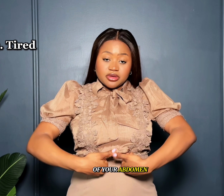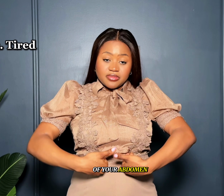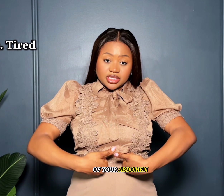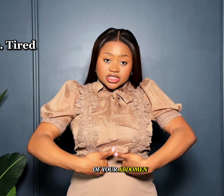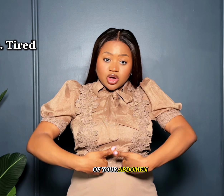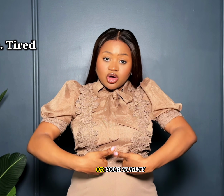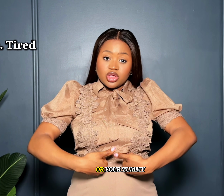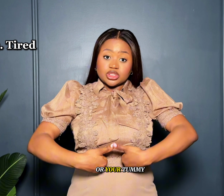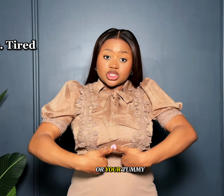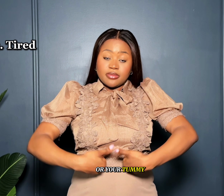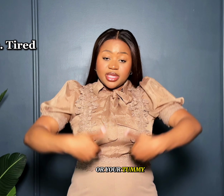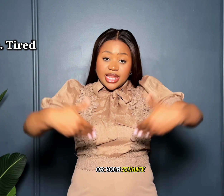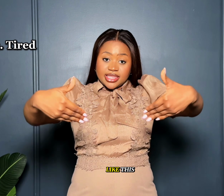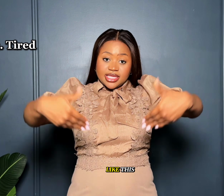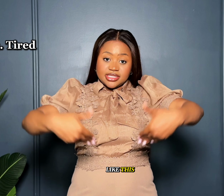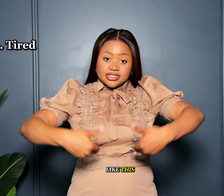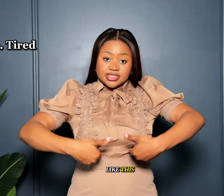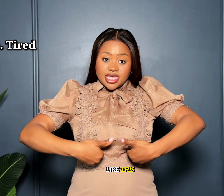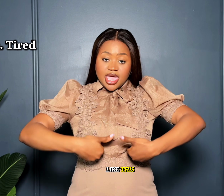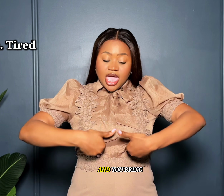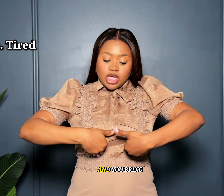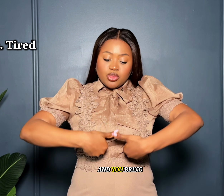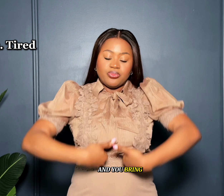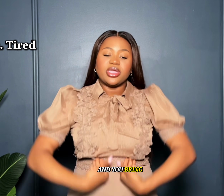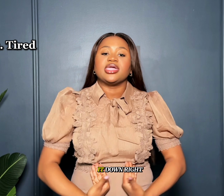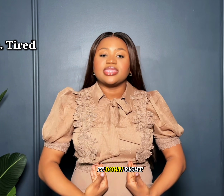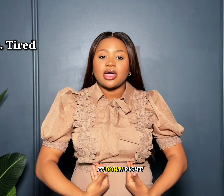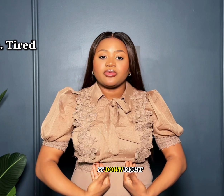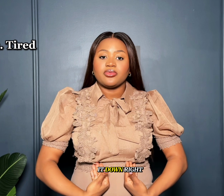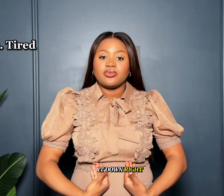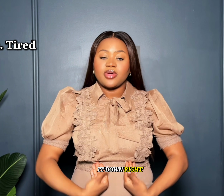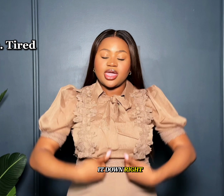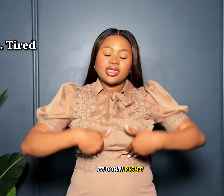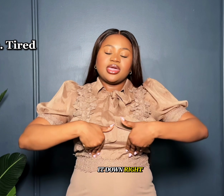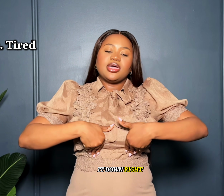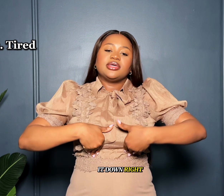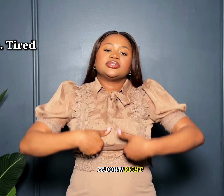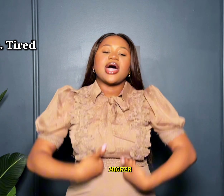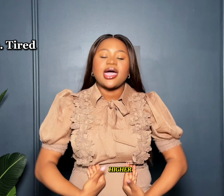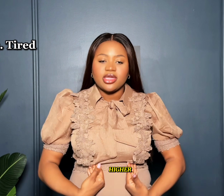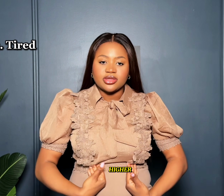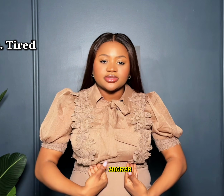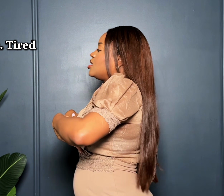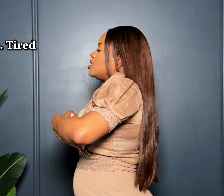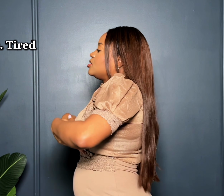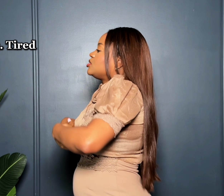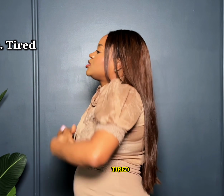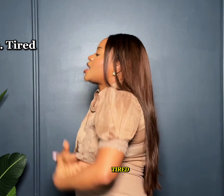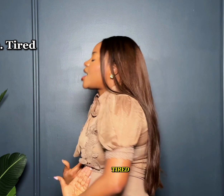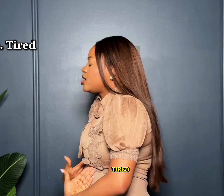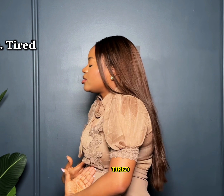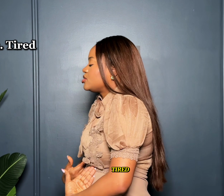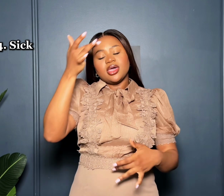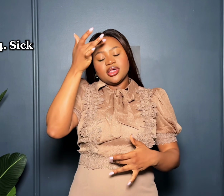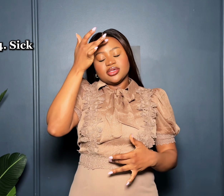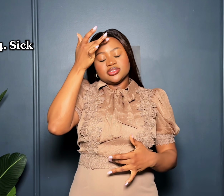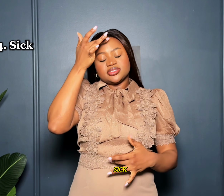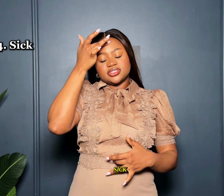abdomen or your tummy like this, and you bring it down, right? Tired, tired.